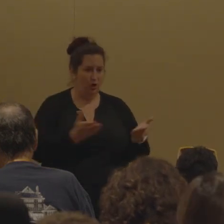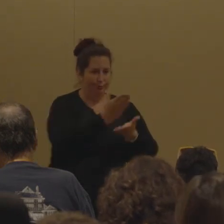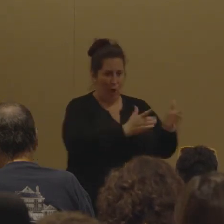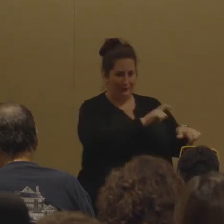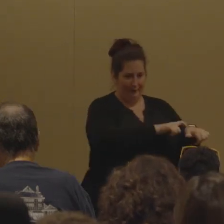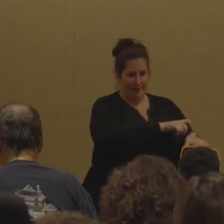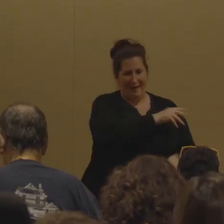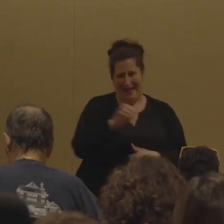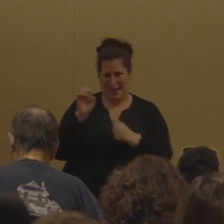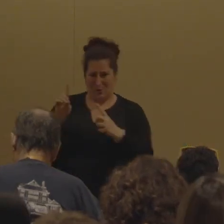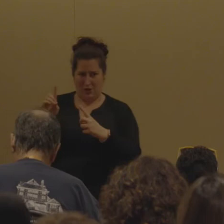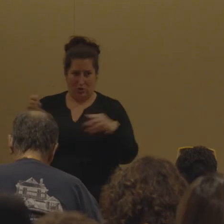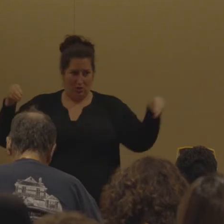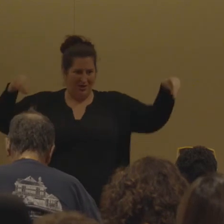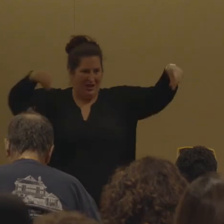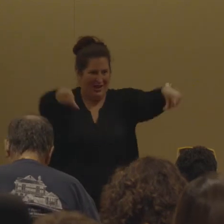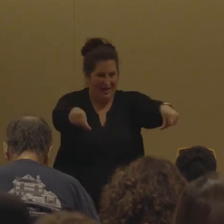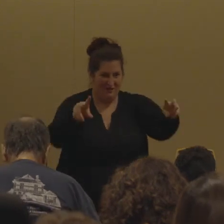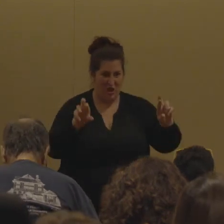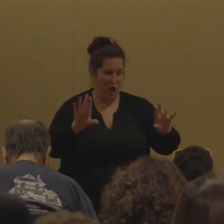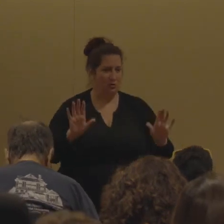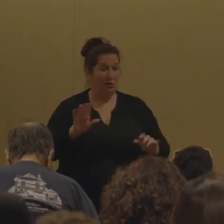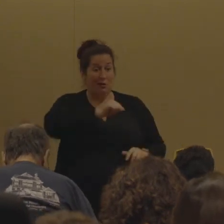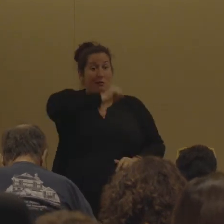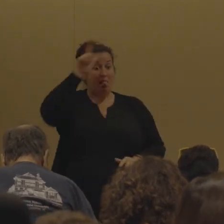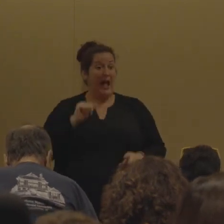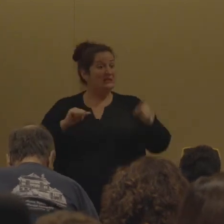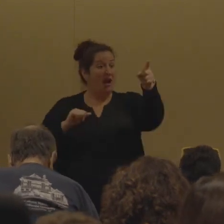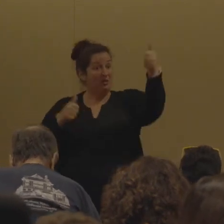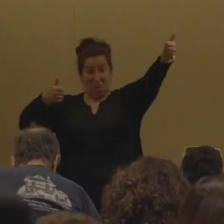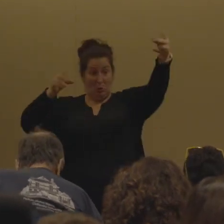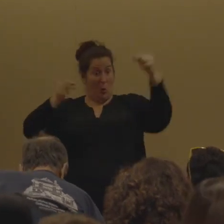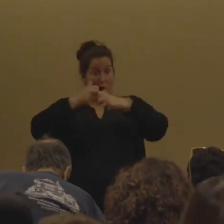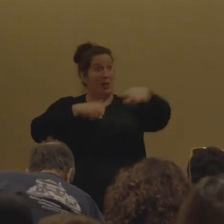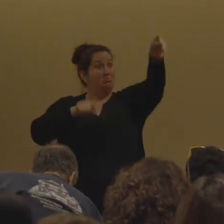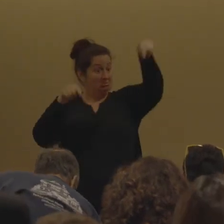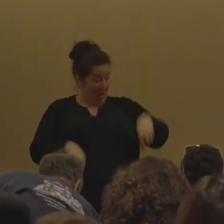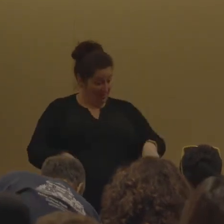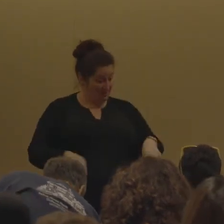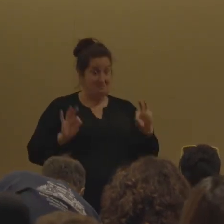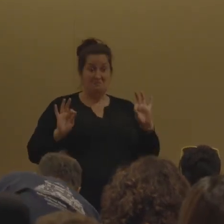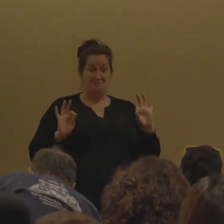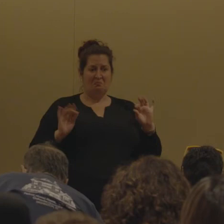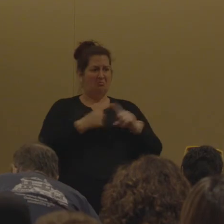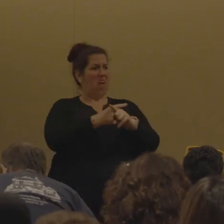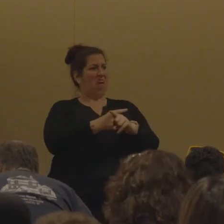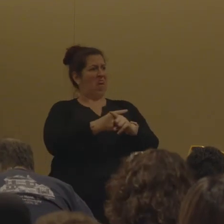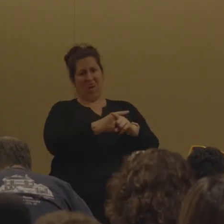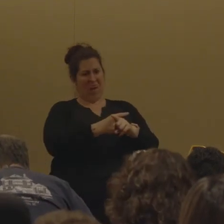we kind of pick one or the other. And again, we came out of Alaska, not a problem. We came down here, something different. Could you speak to that? Just It's one of my pet